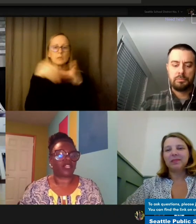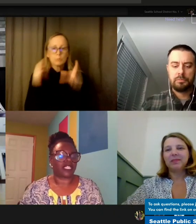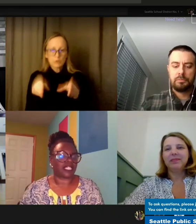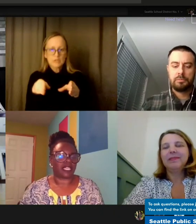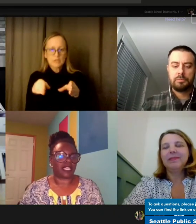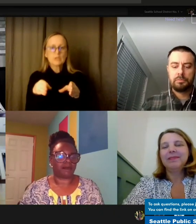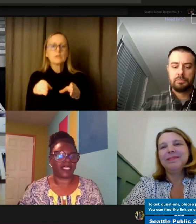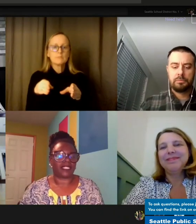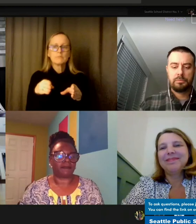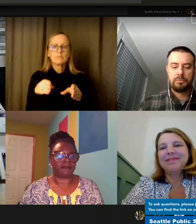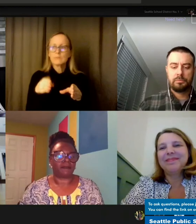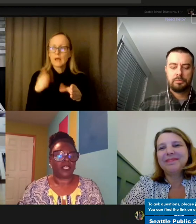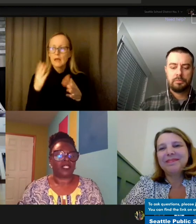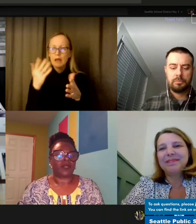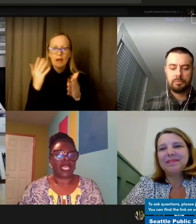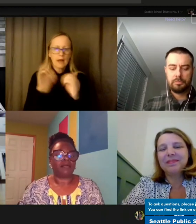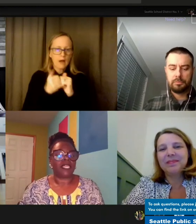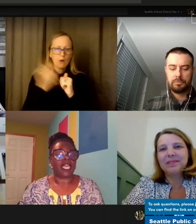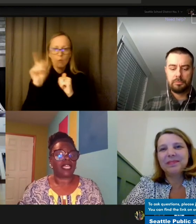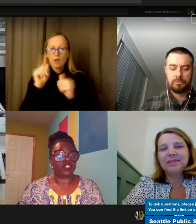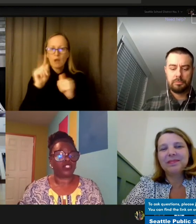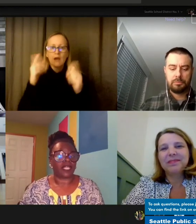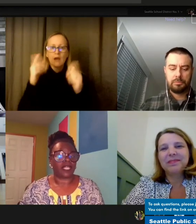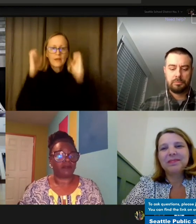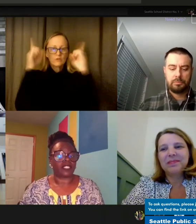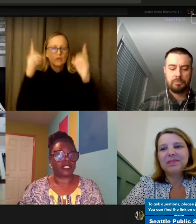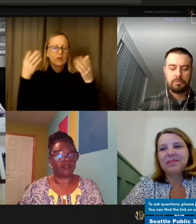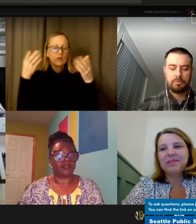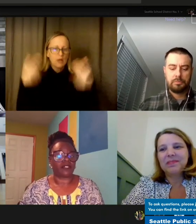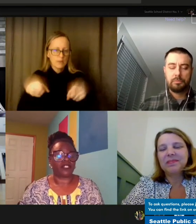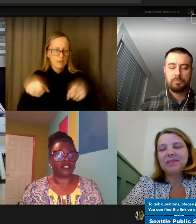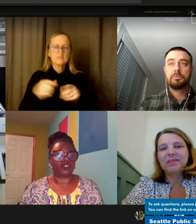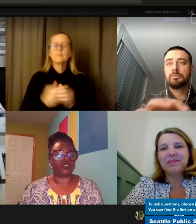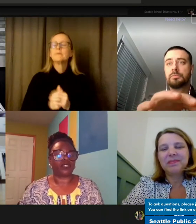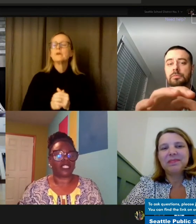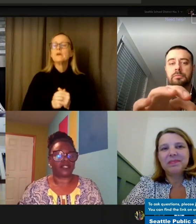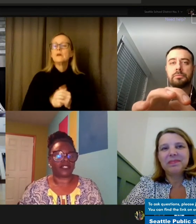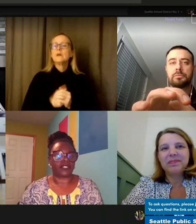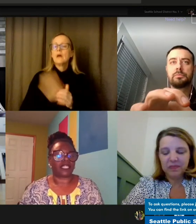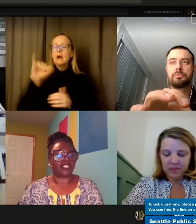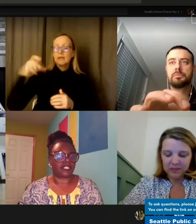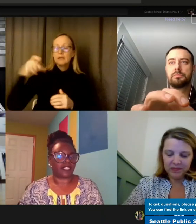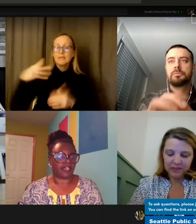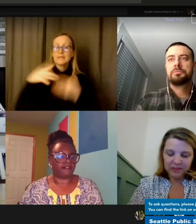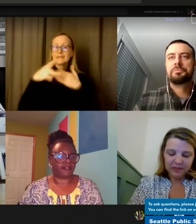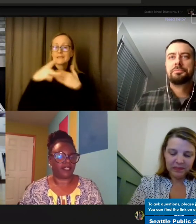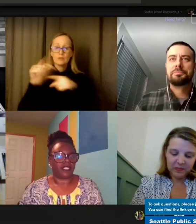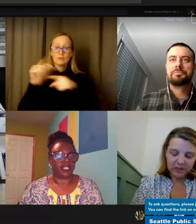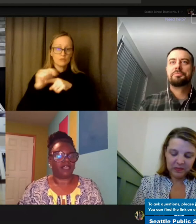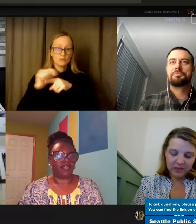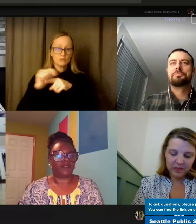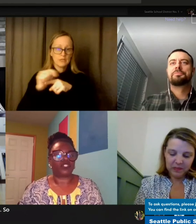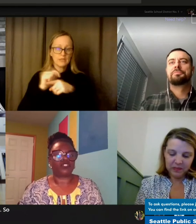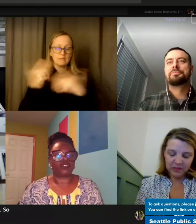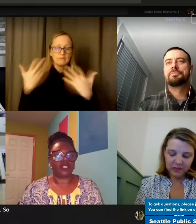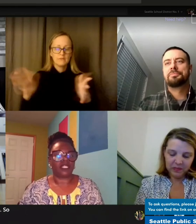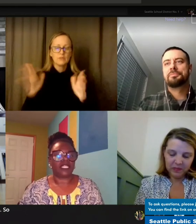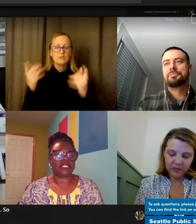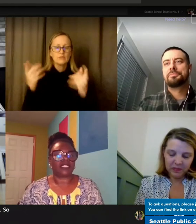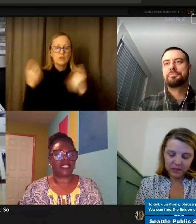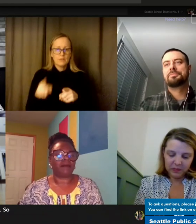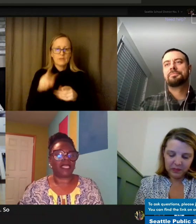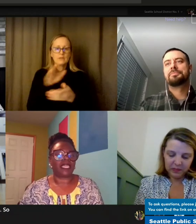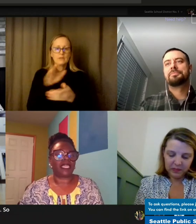is going to take place. So IEP guidance training was delivered to school leaders and to staff. If a student is